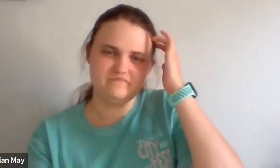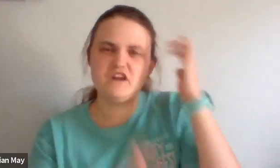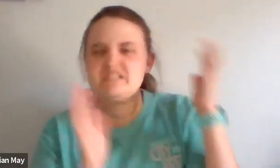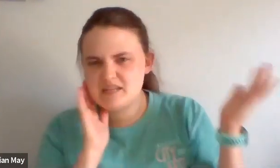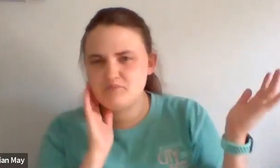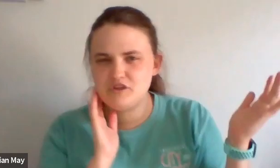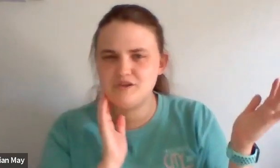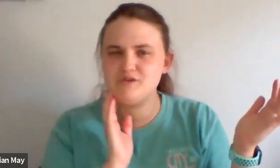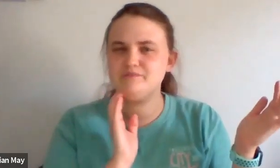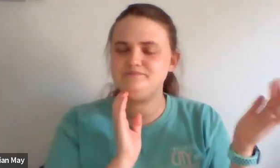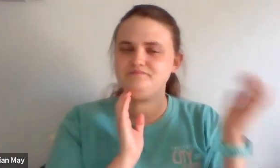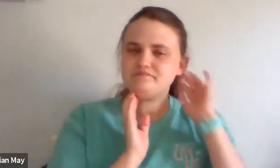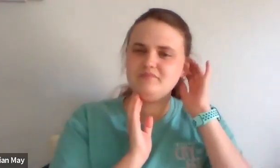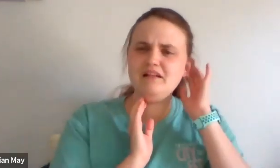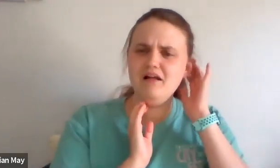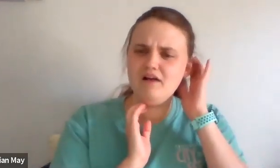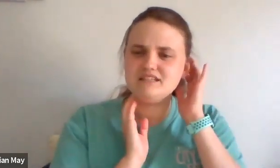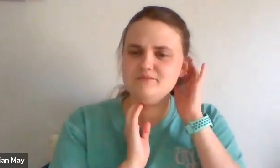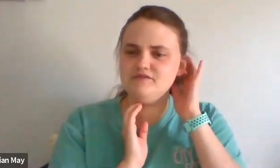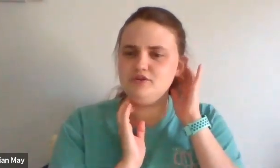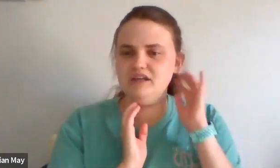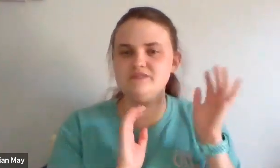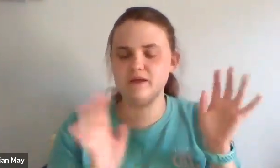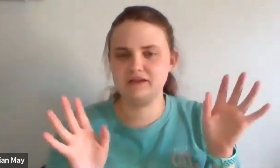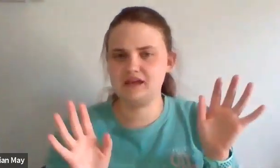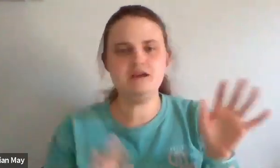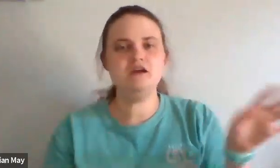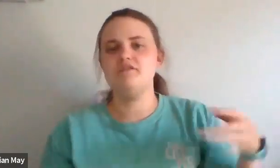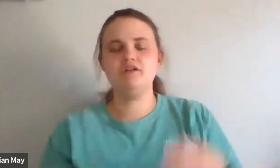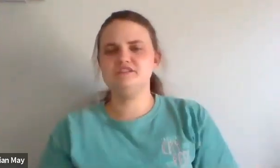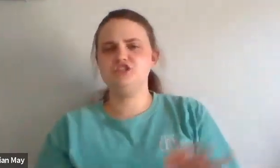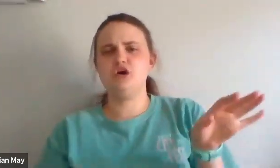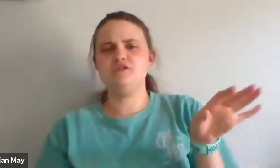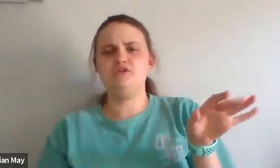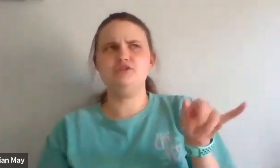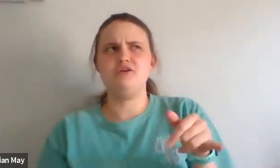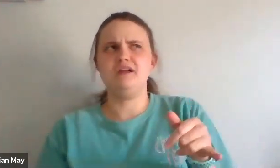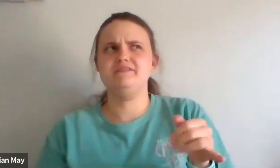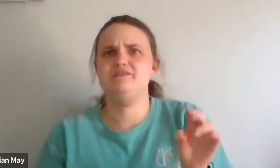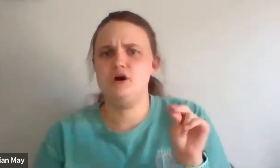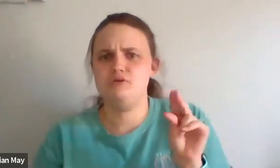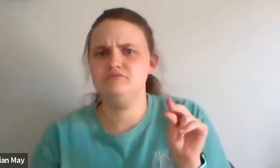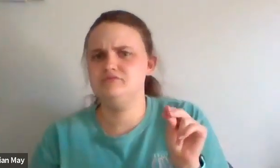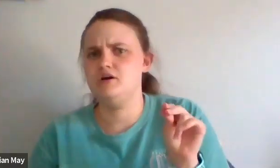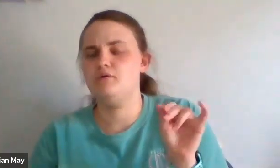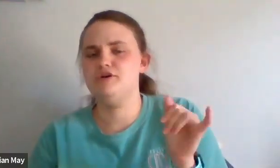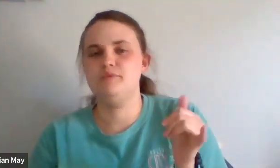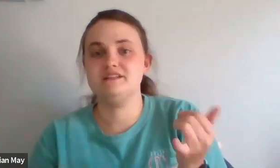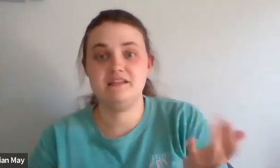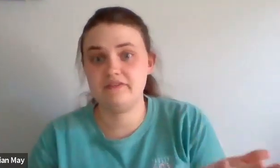very simple cues. A lot of times if you need to spell again, if all it says you go like no, or you want to say like